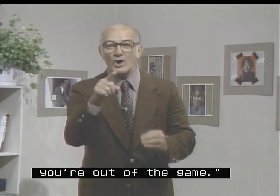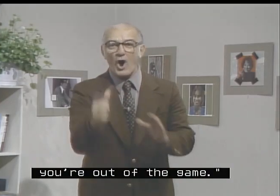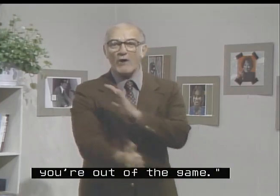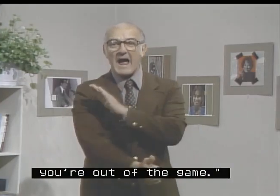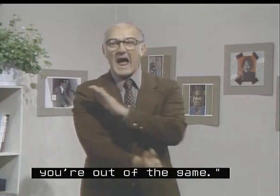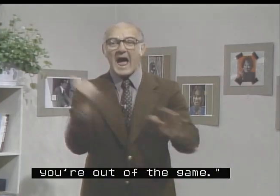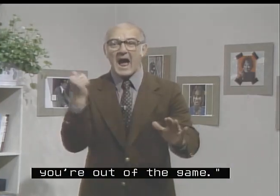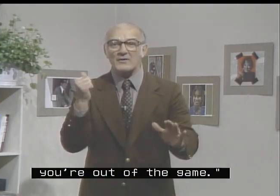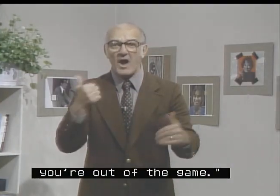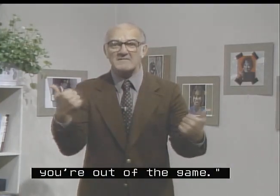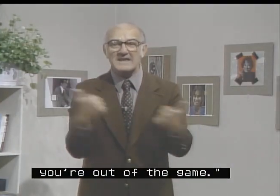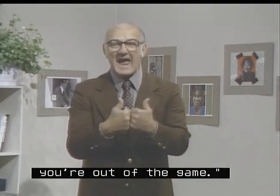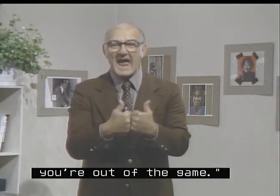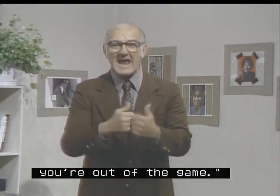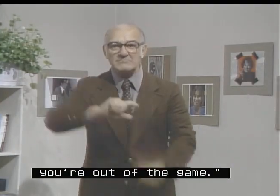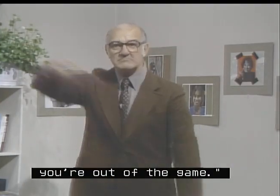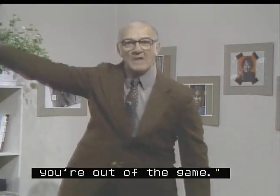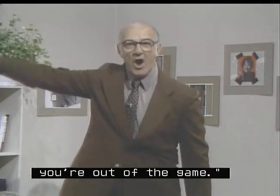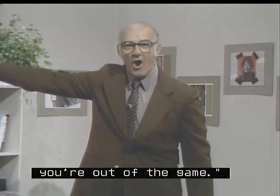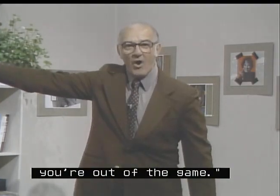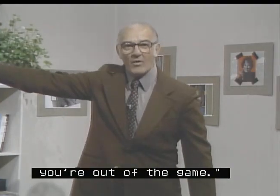you're out of the game.